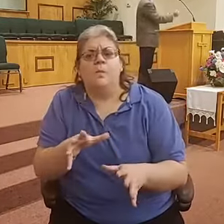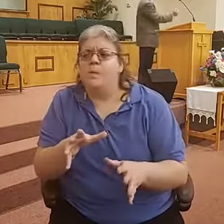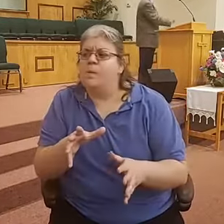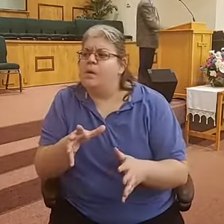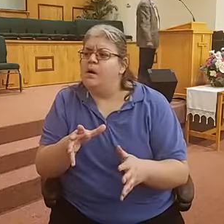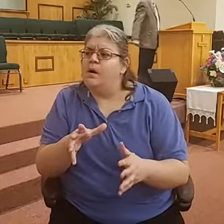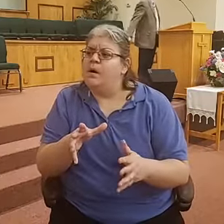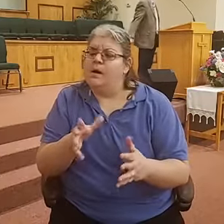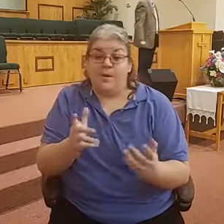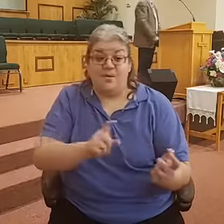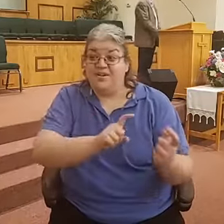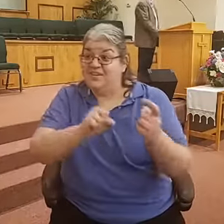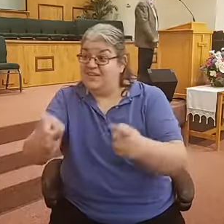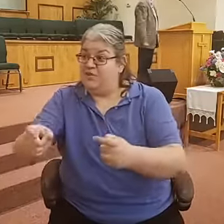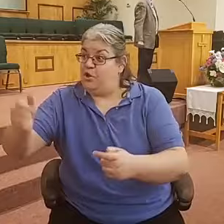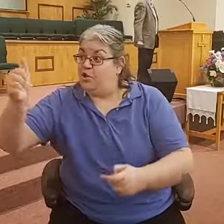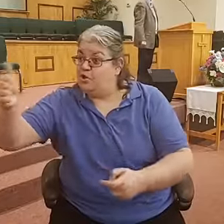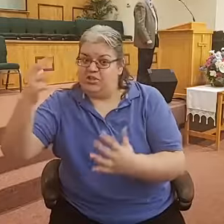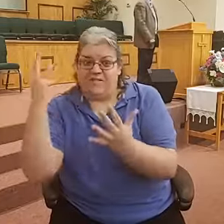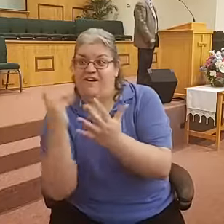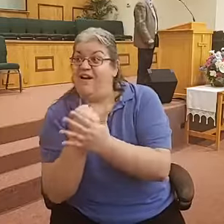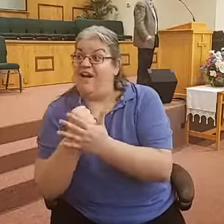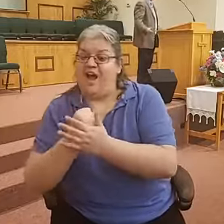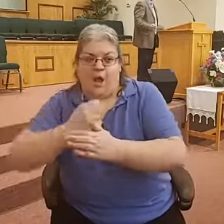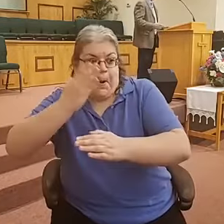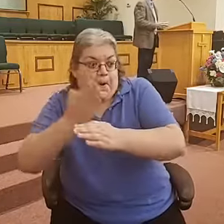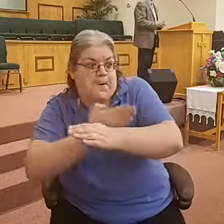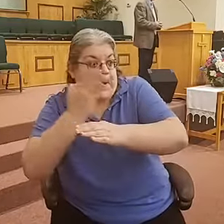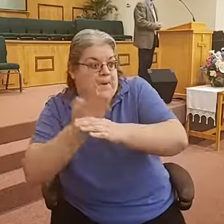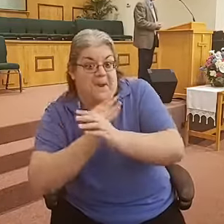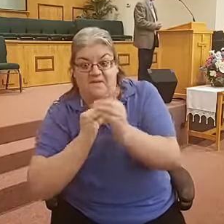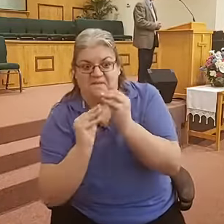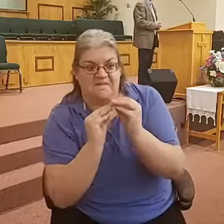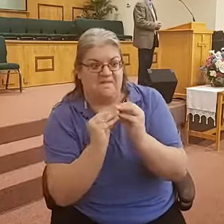but to do something with it. And so,